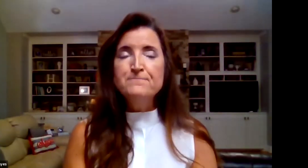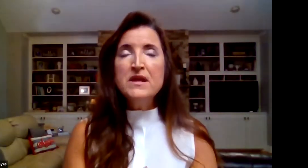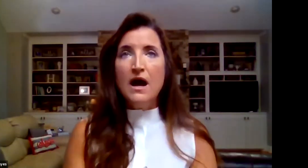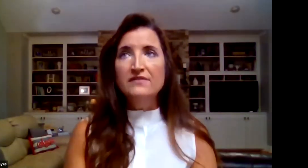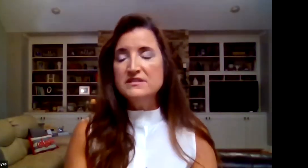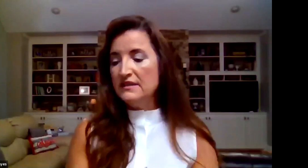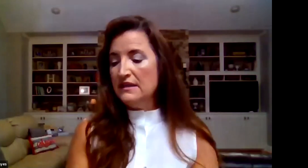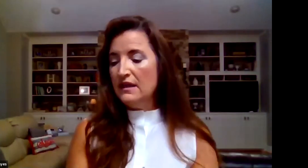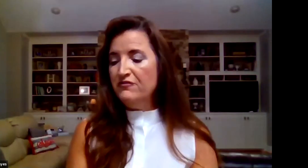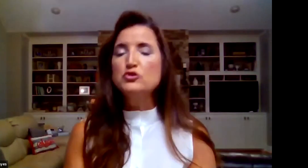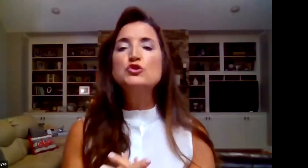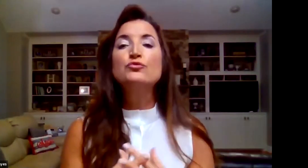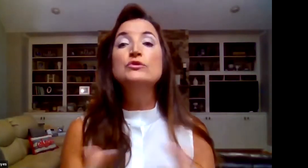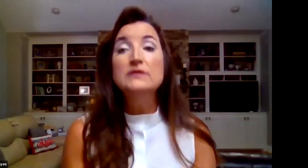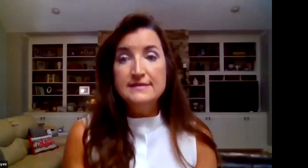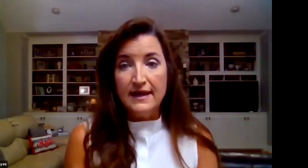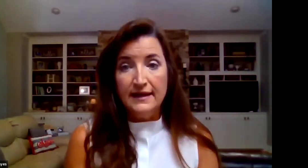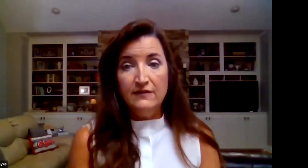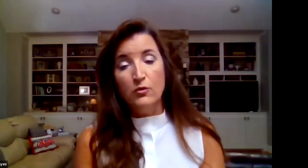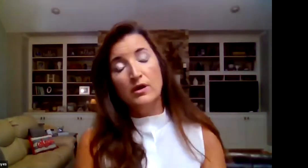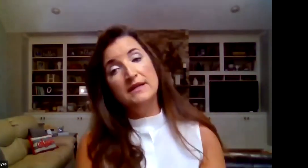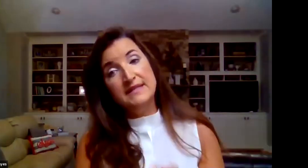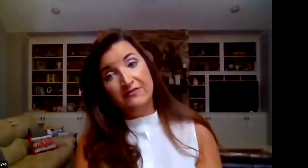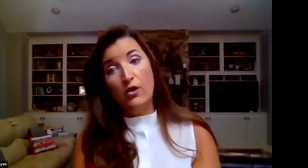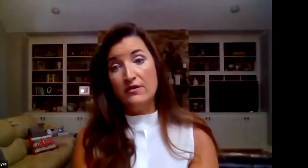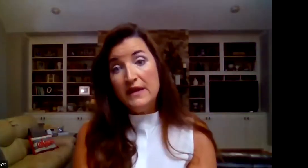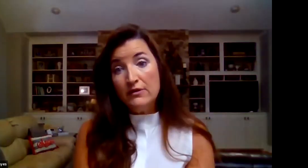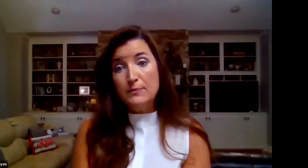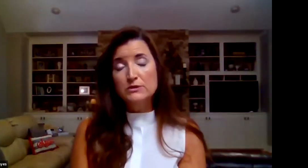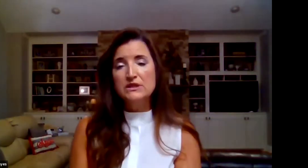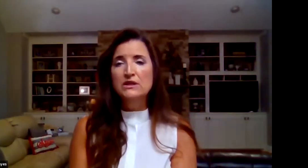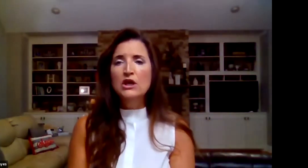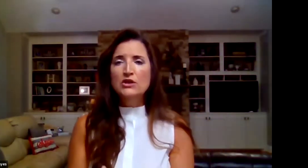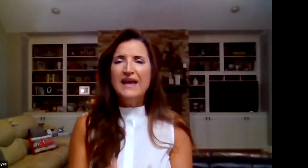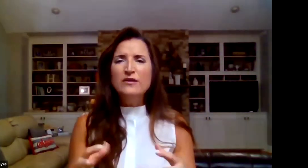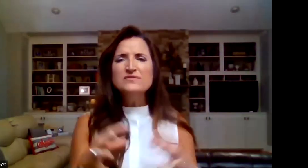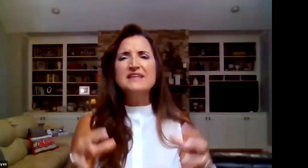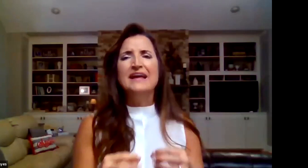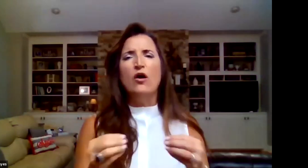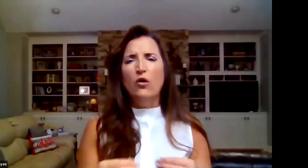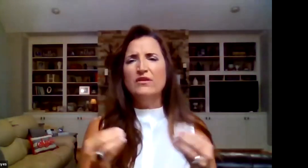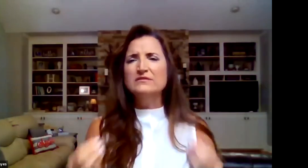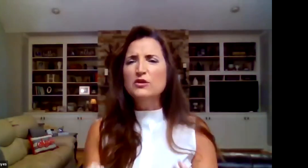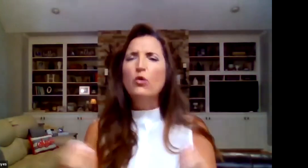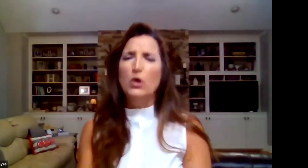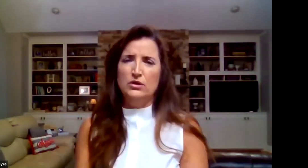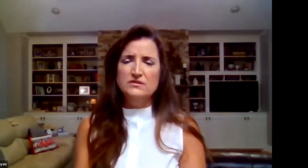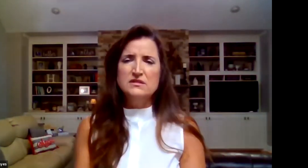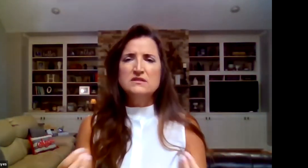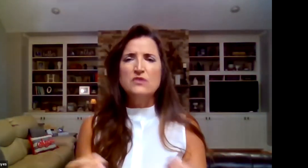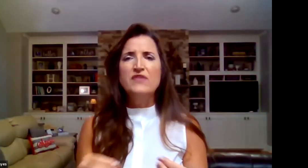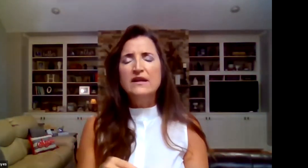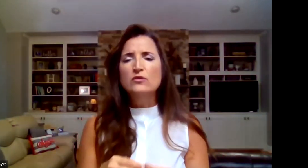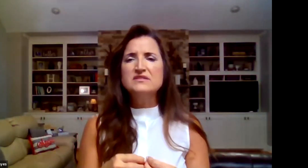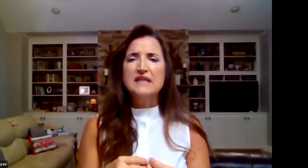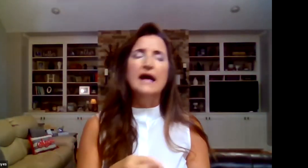that way. Obviously, if you're truly signing for a deaf or hard of hearing person, they don't sign all the little